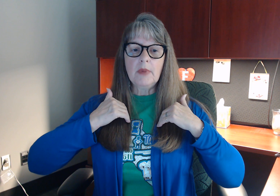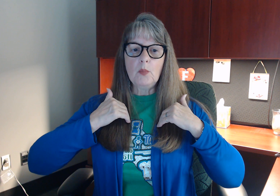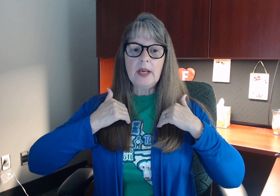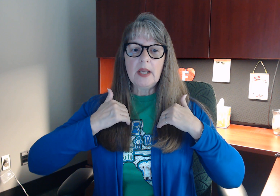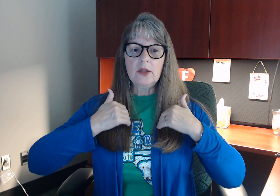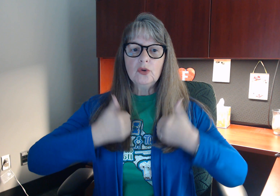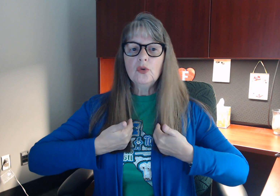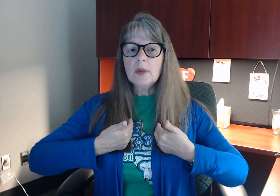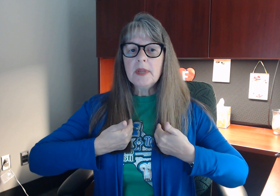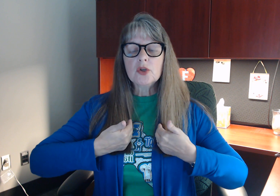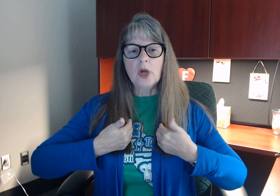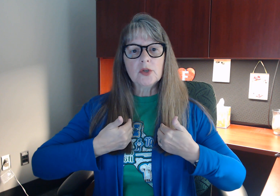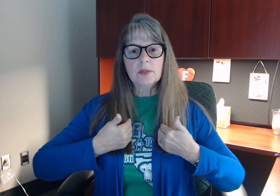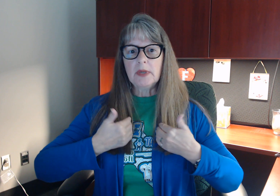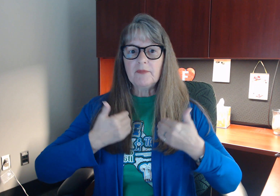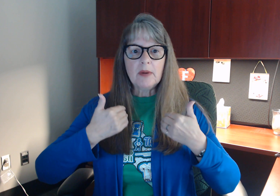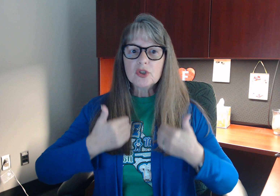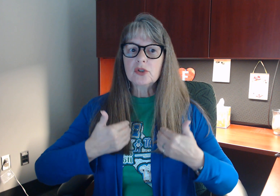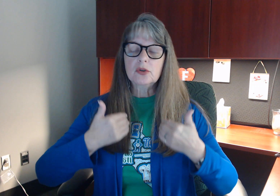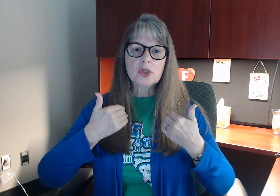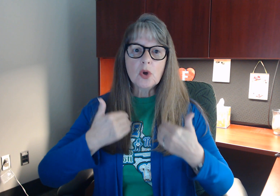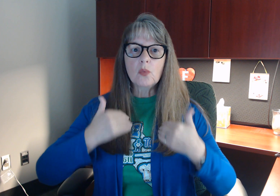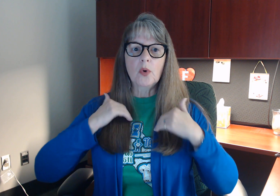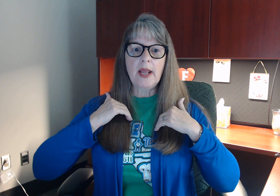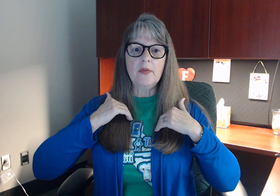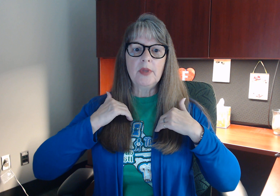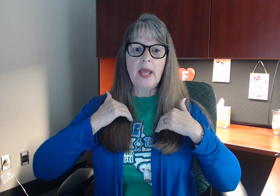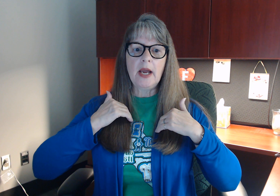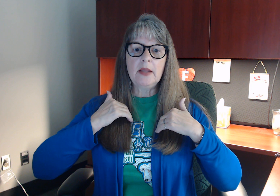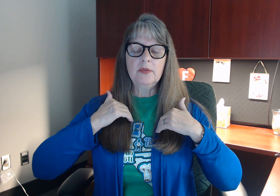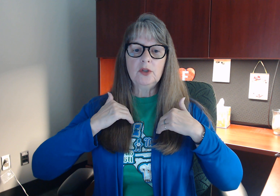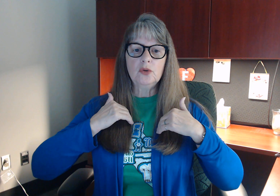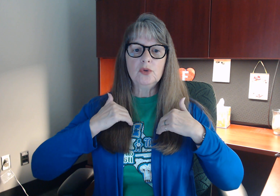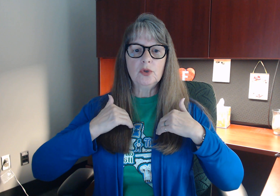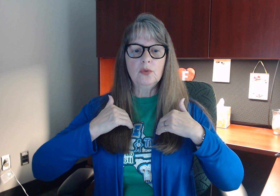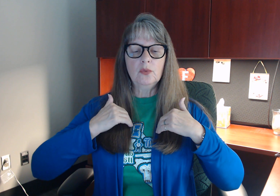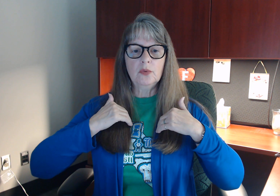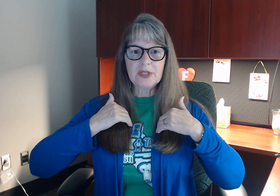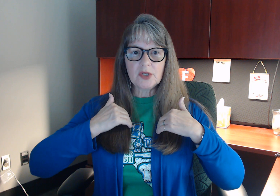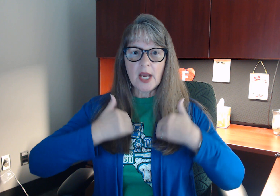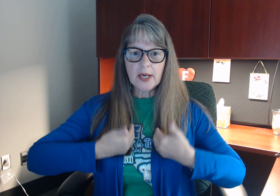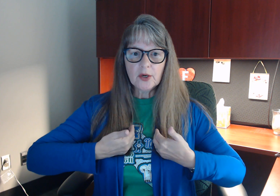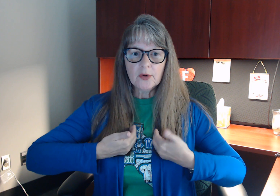When you can be exhausted, but if I'm just so worn out, then you do tired and